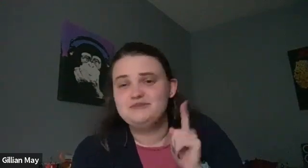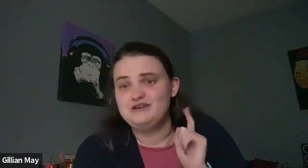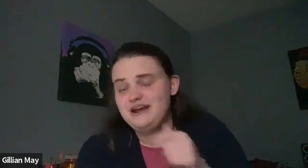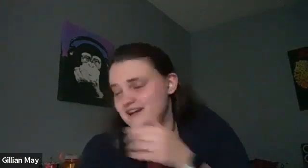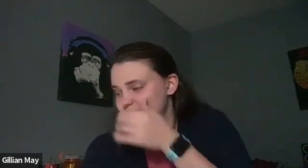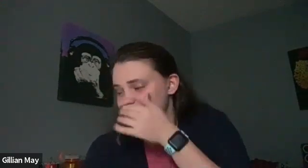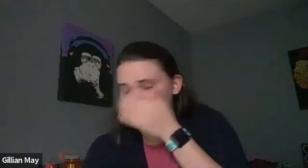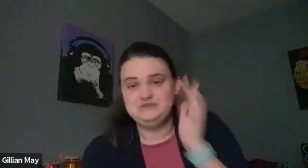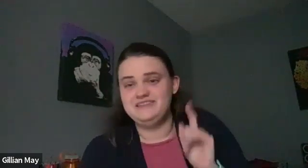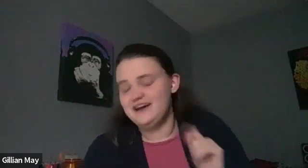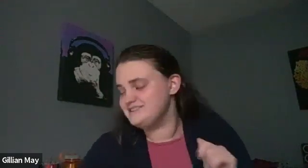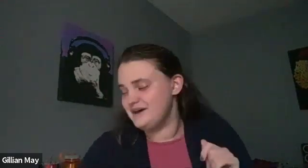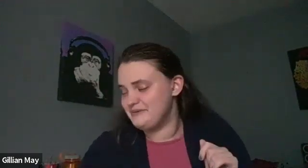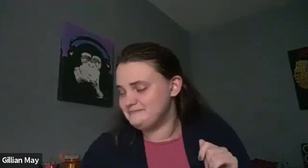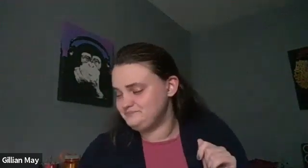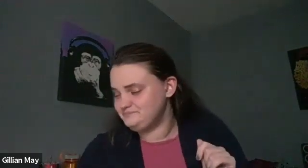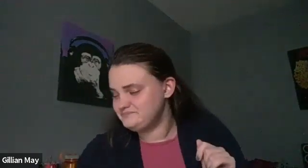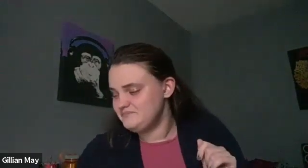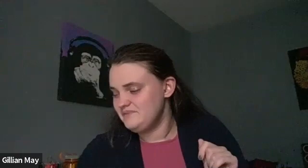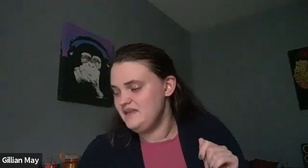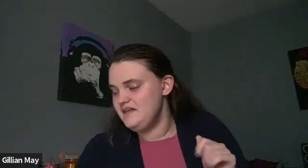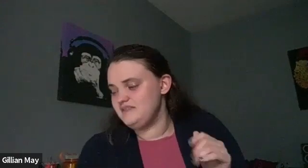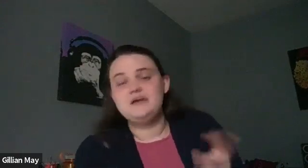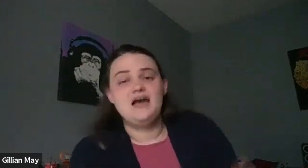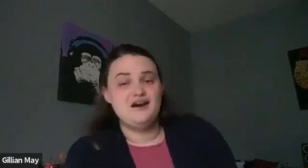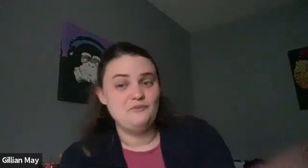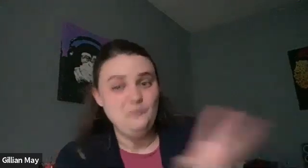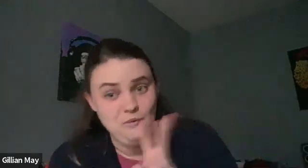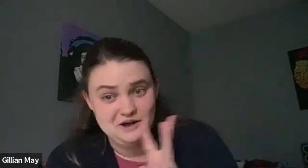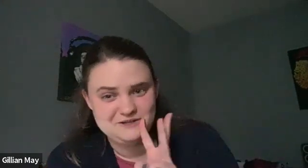a great actor with how you did that. So then we have water,